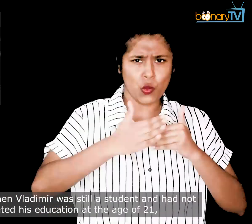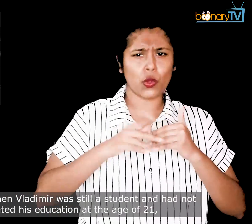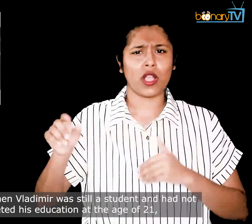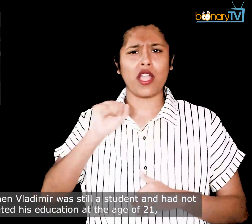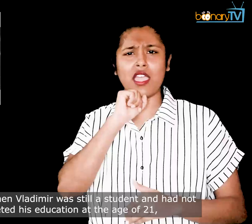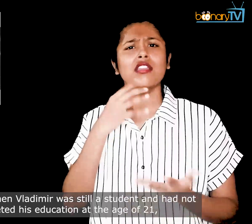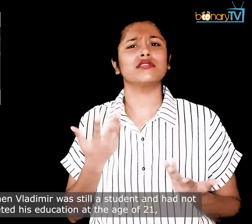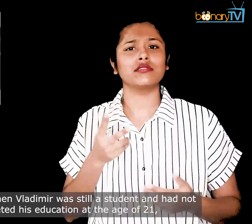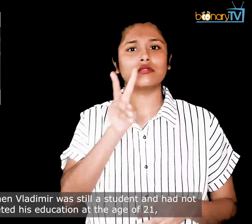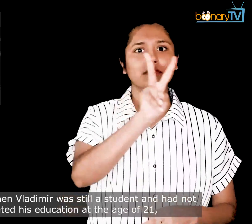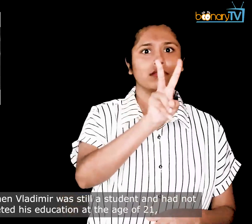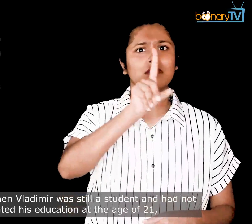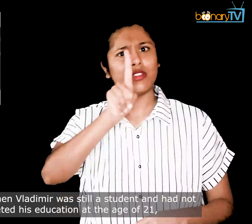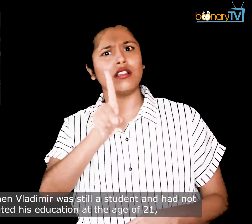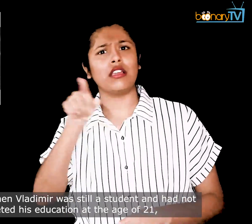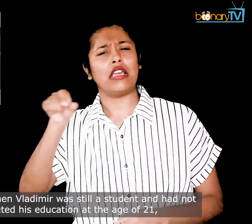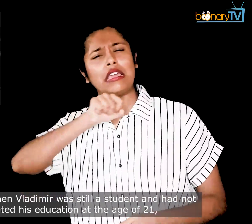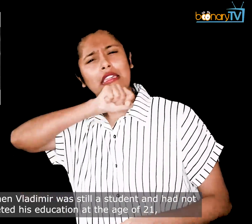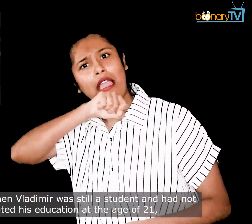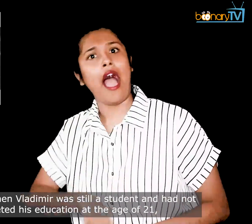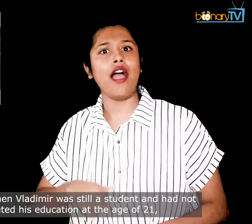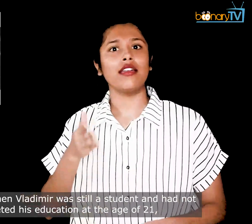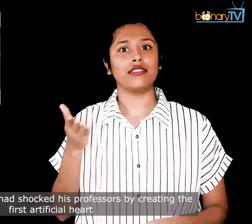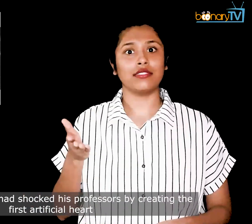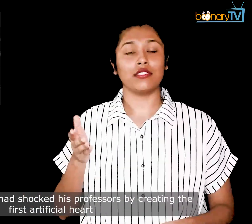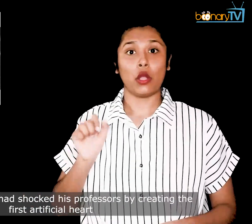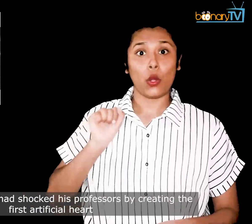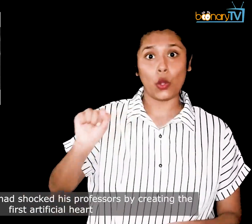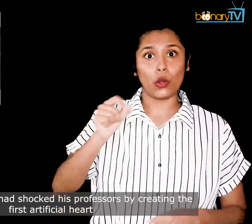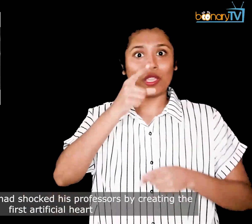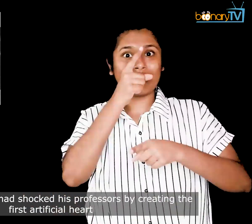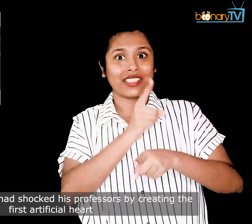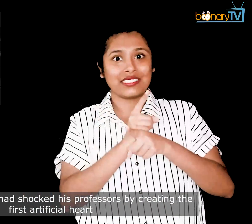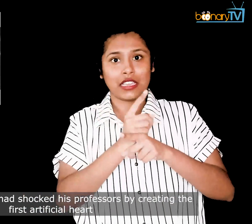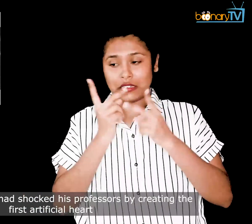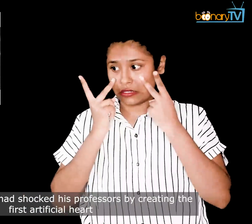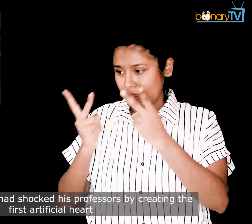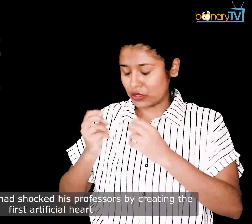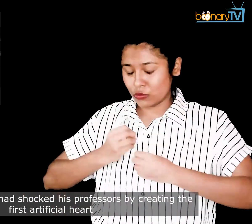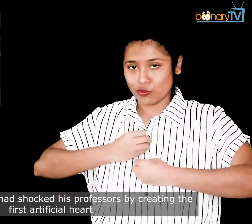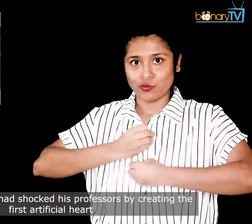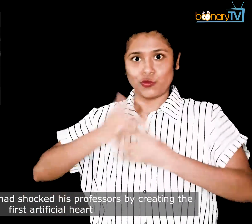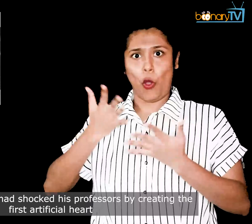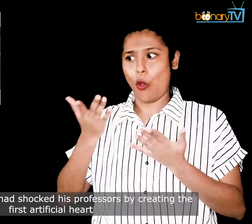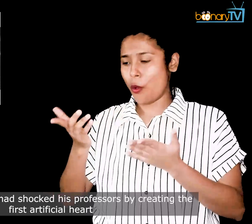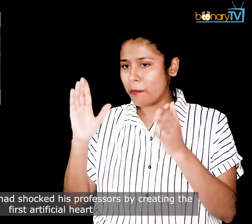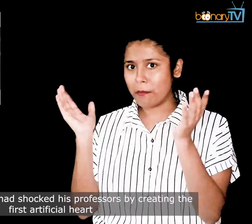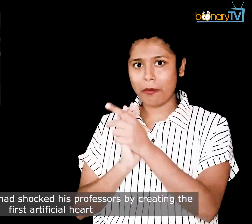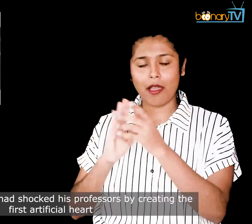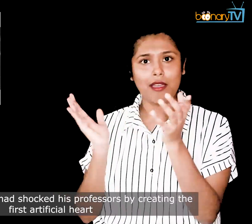education at the age of 21, the young Vladimir had shocked his professors